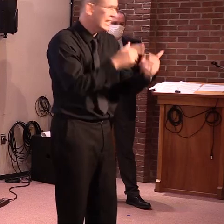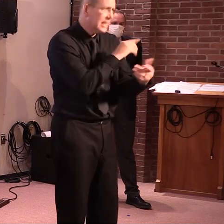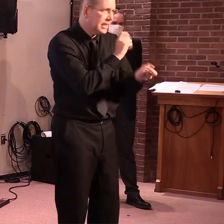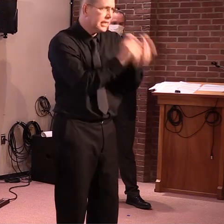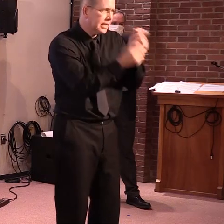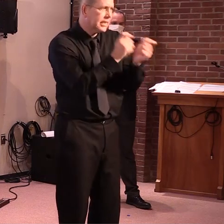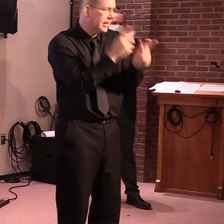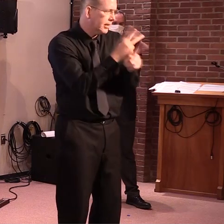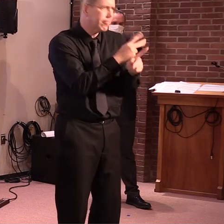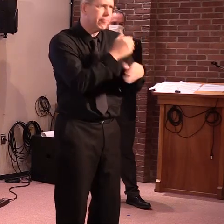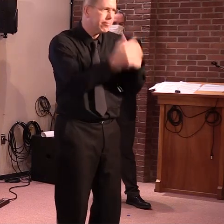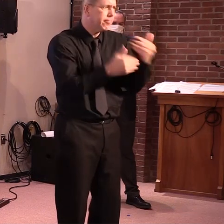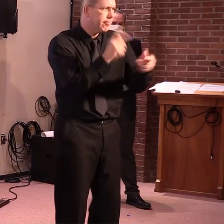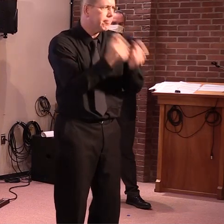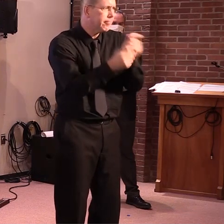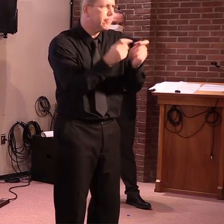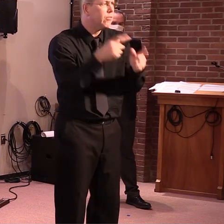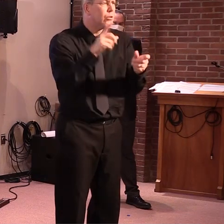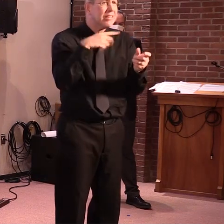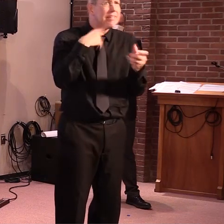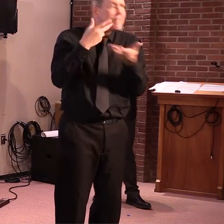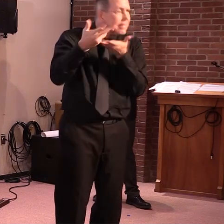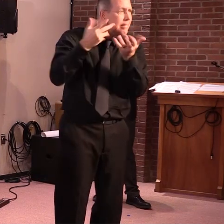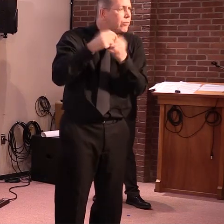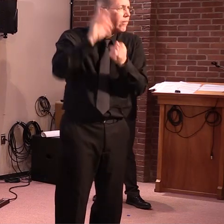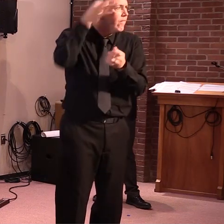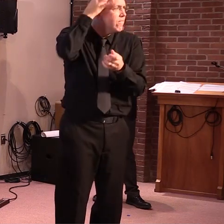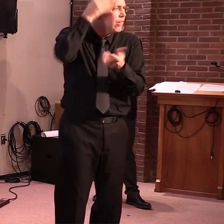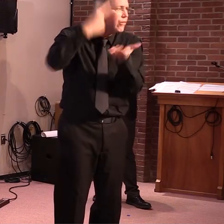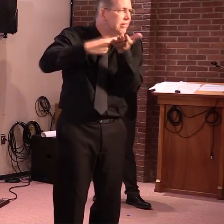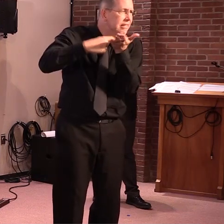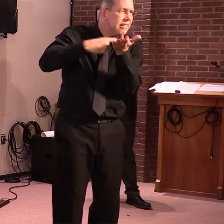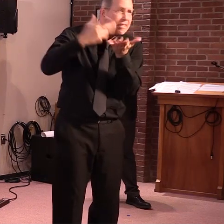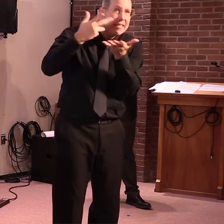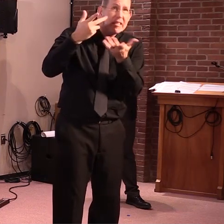we'll fine-tune things as we move forward. In